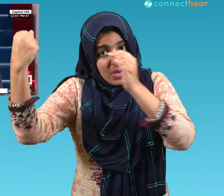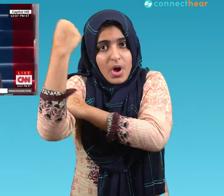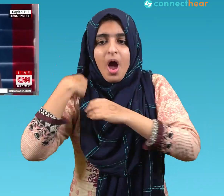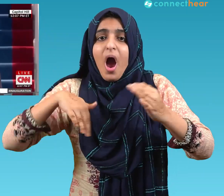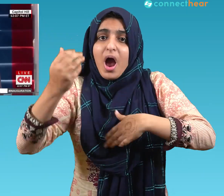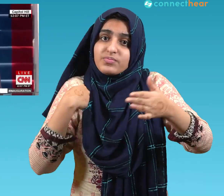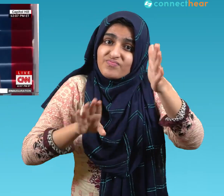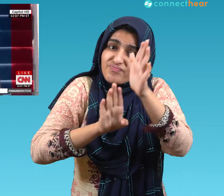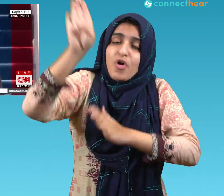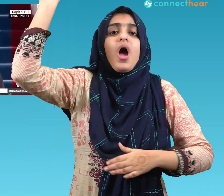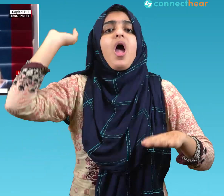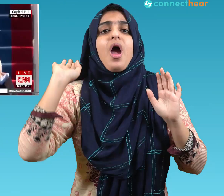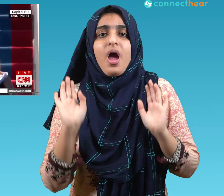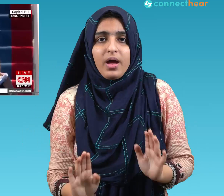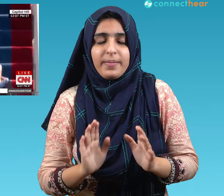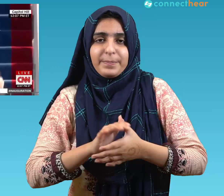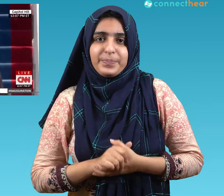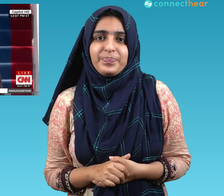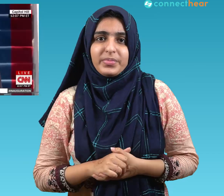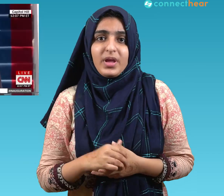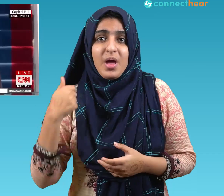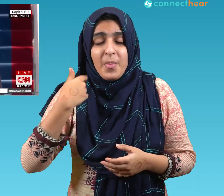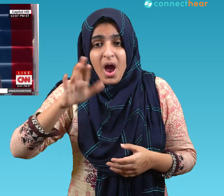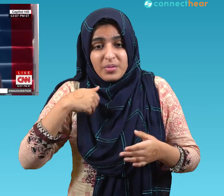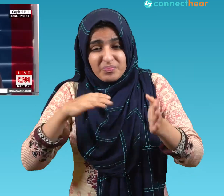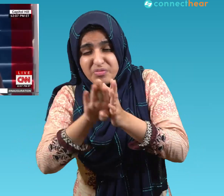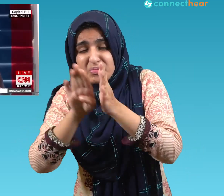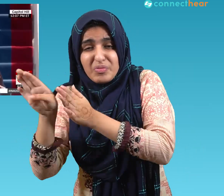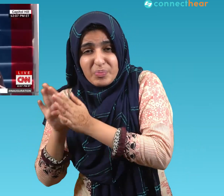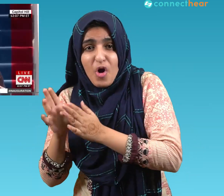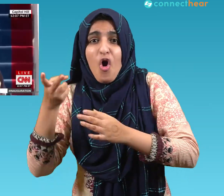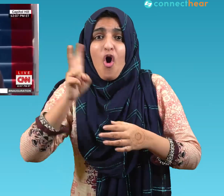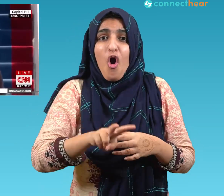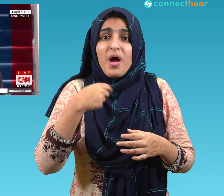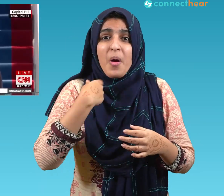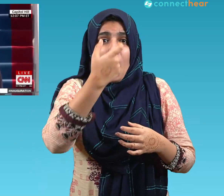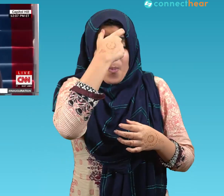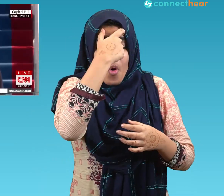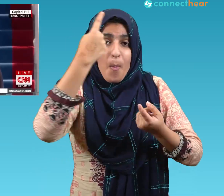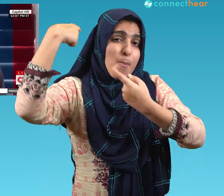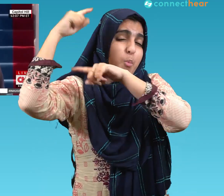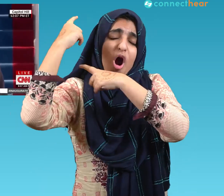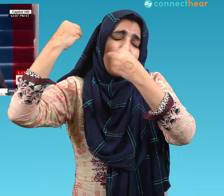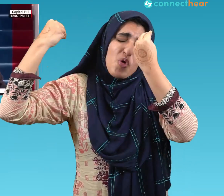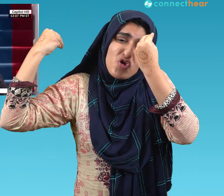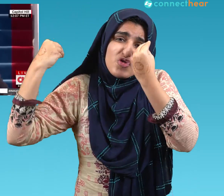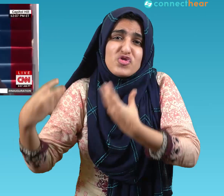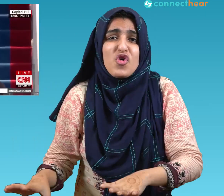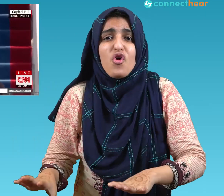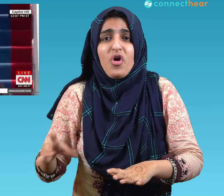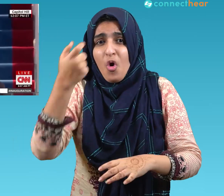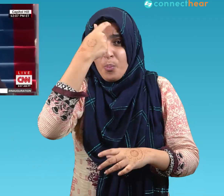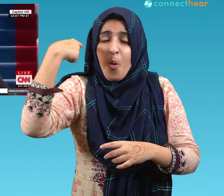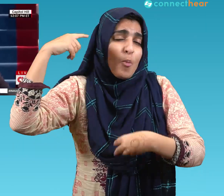it. We will repair our alliances and engage with the world once again, not to meet